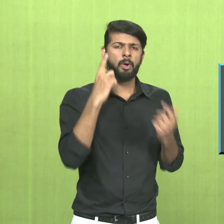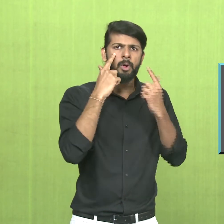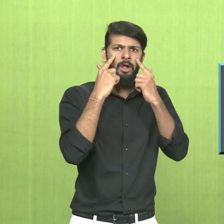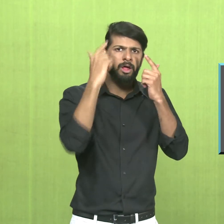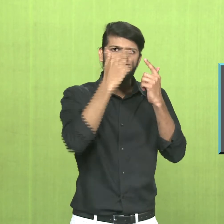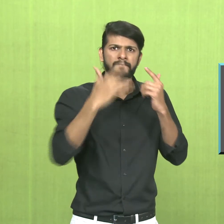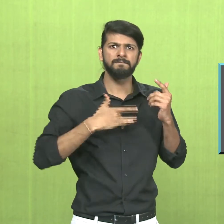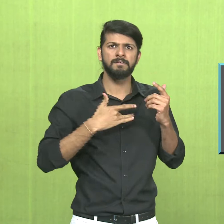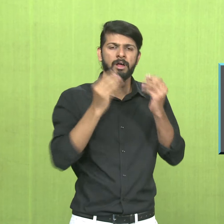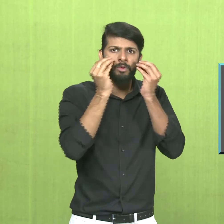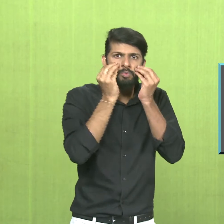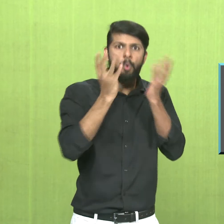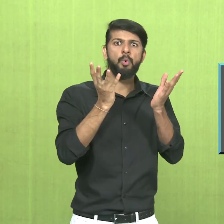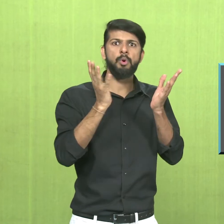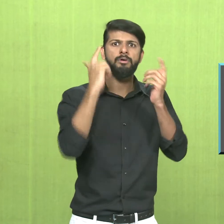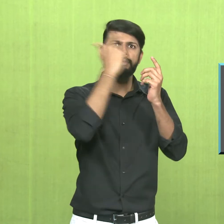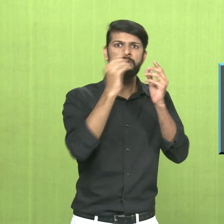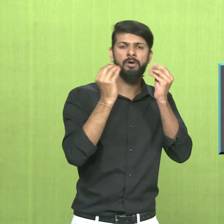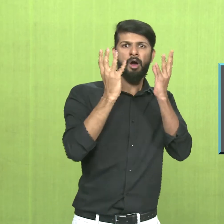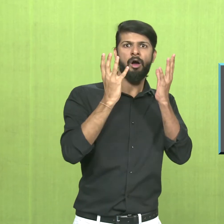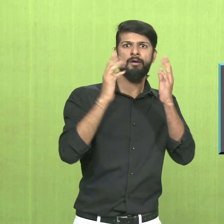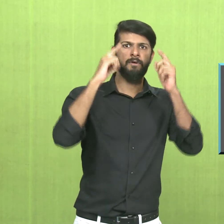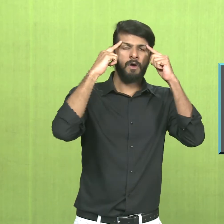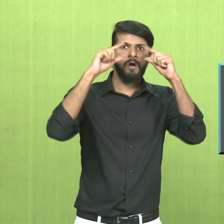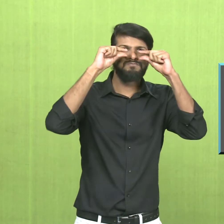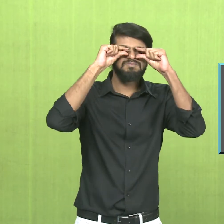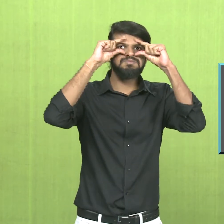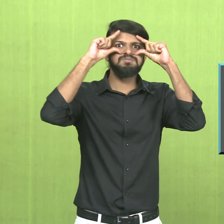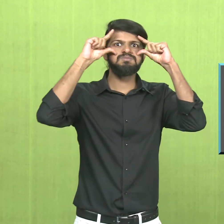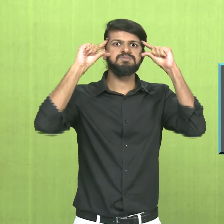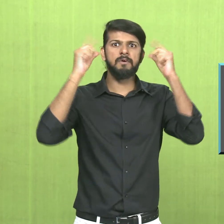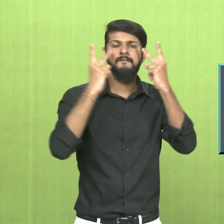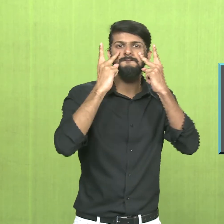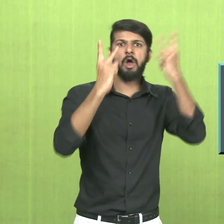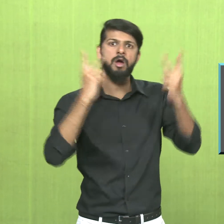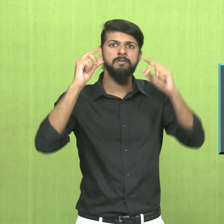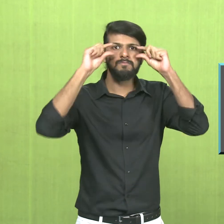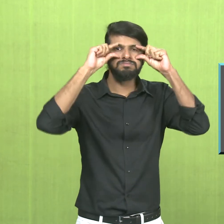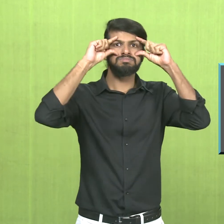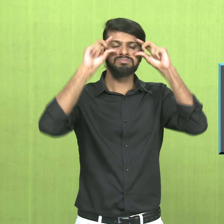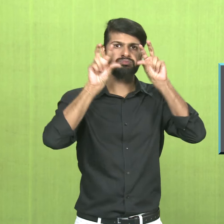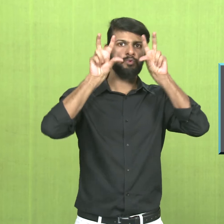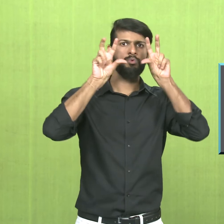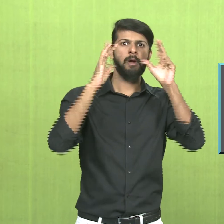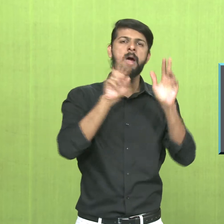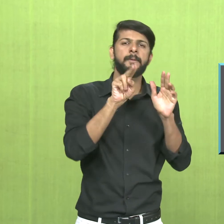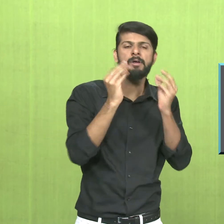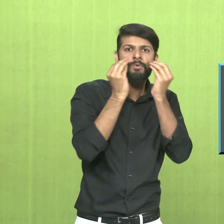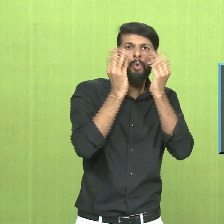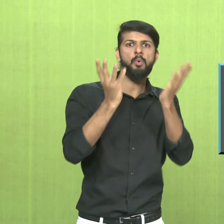The girl looks a little startled because the irises in her large eyes are visible.